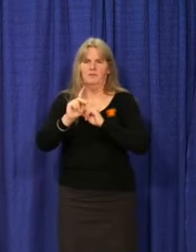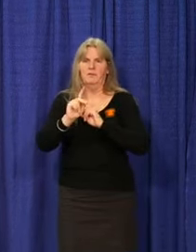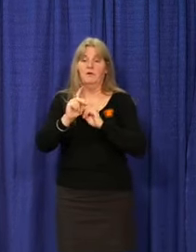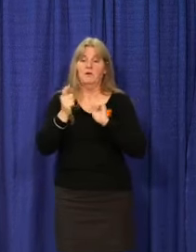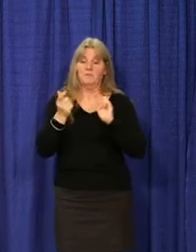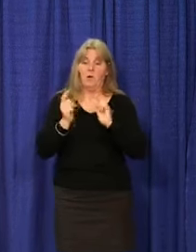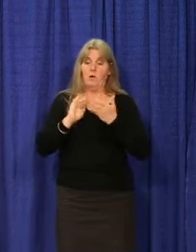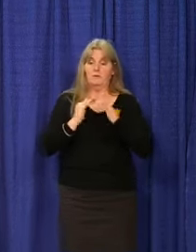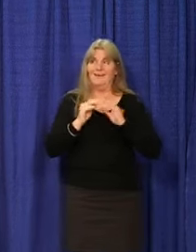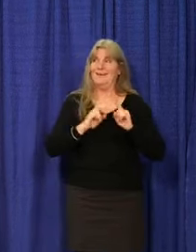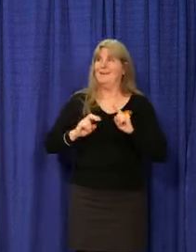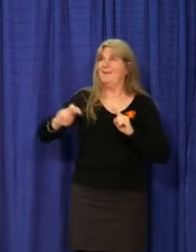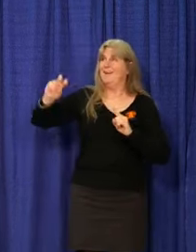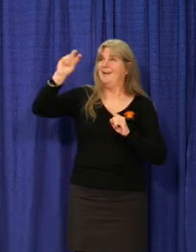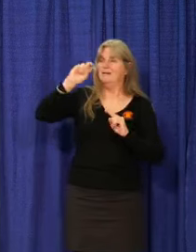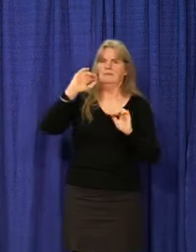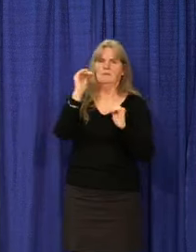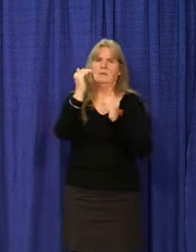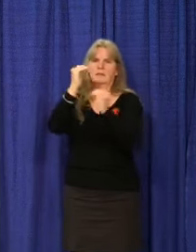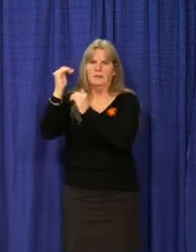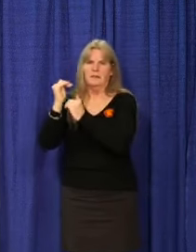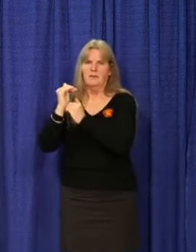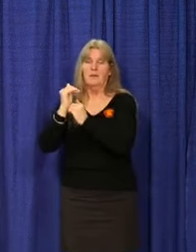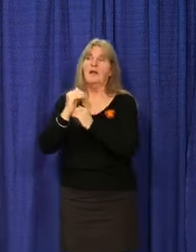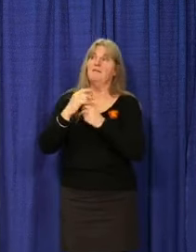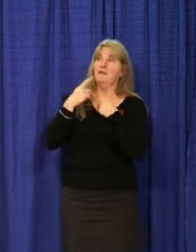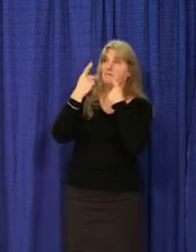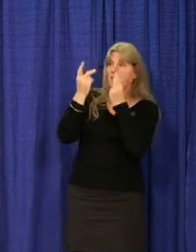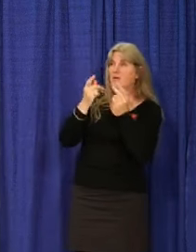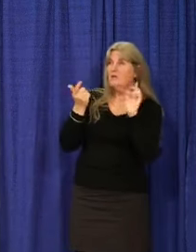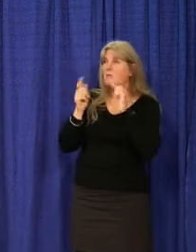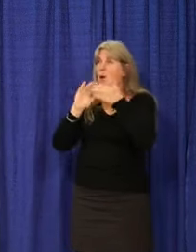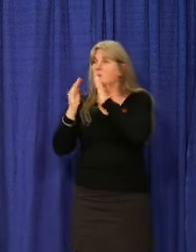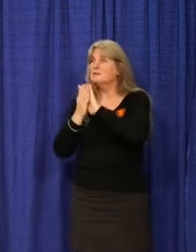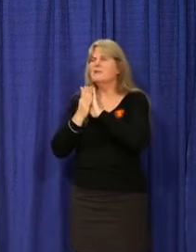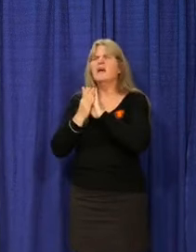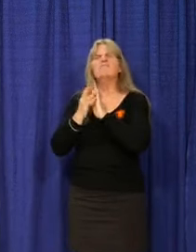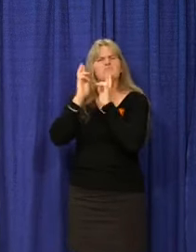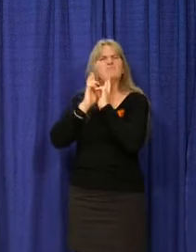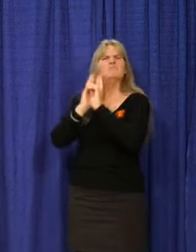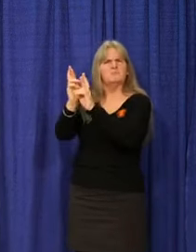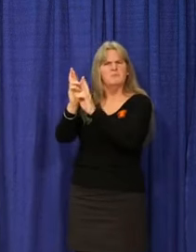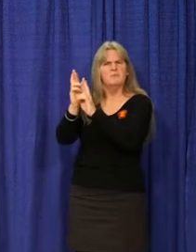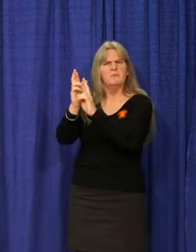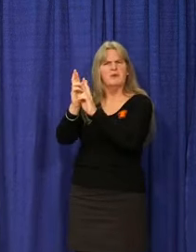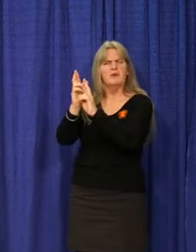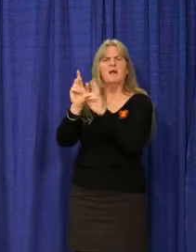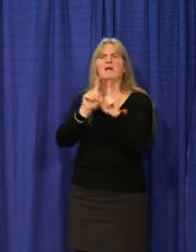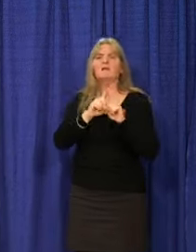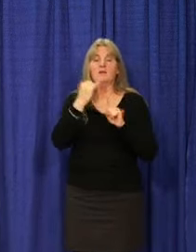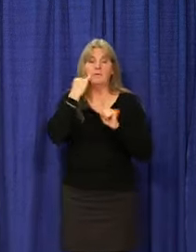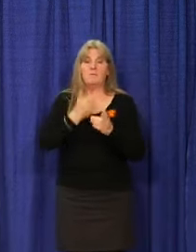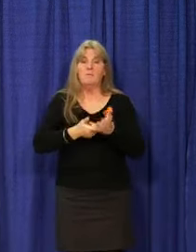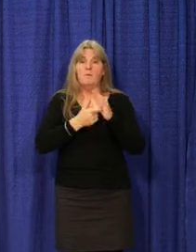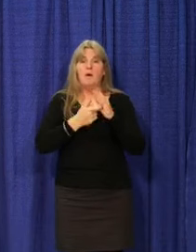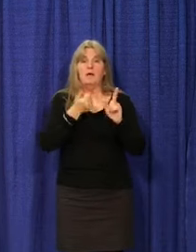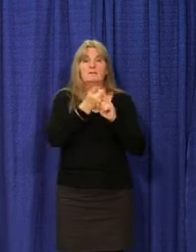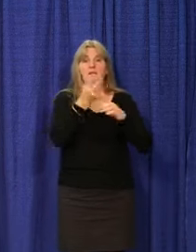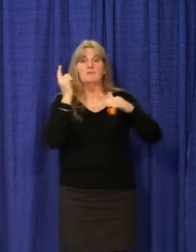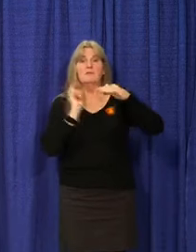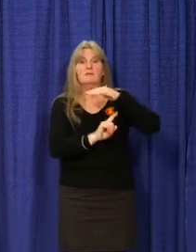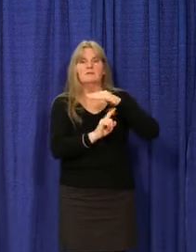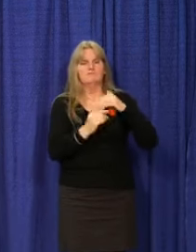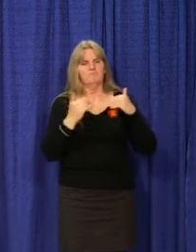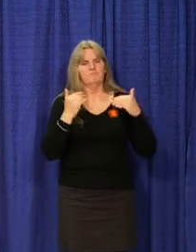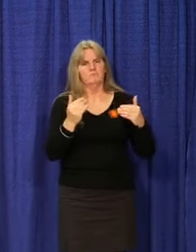rural communities, and being respectful when we do go, and self-isolating as required. We